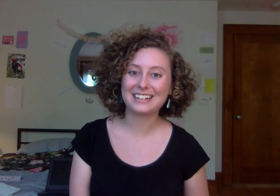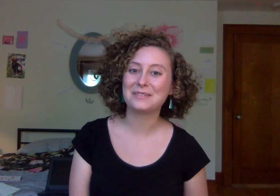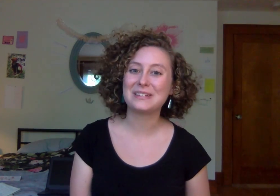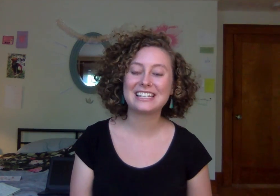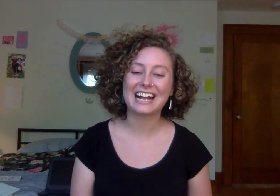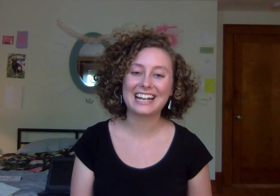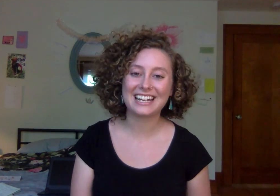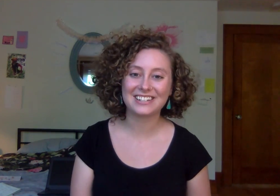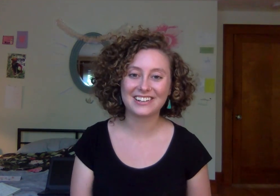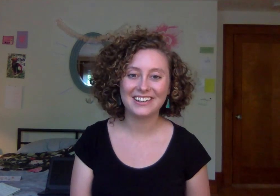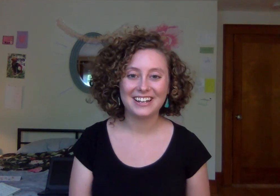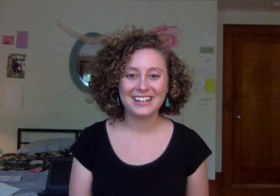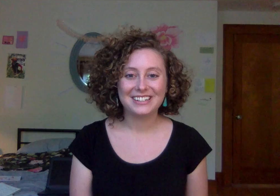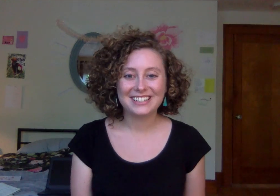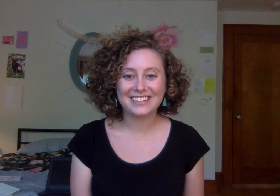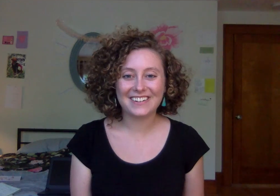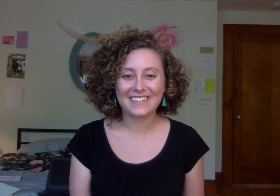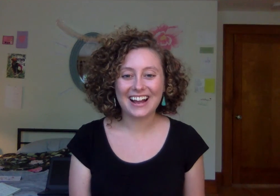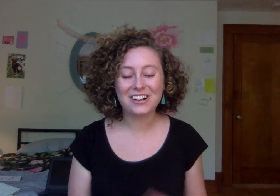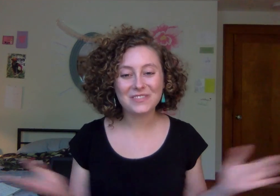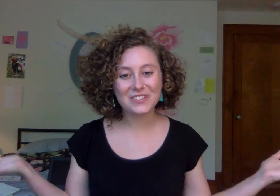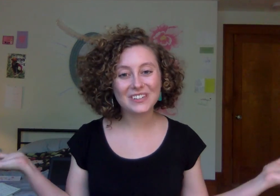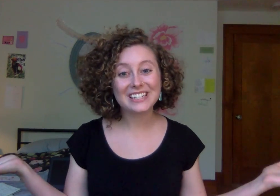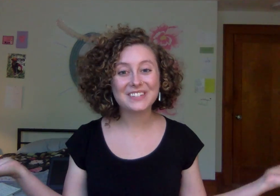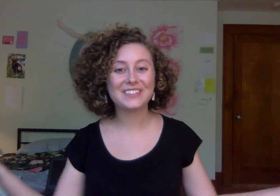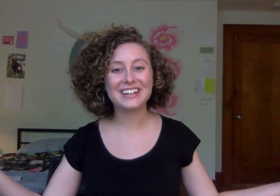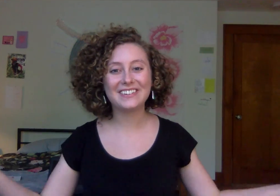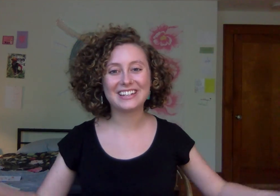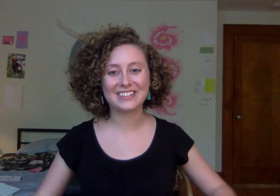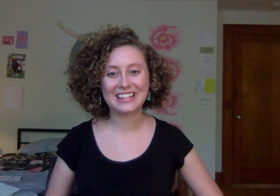it'll be second nature. So I hope you enjoyed this video, that you learned